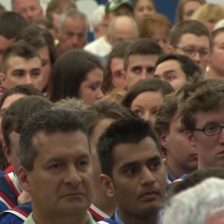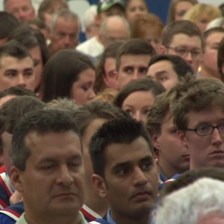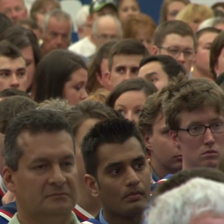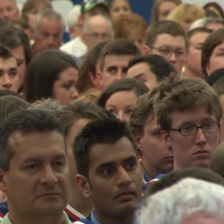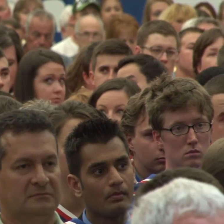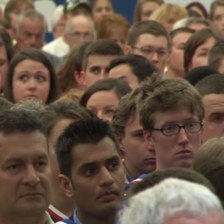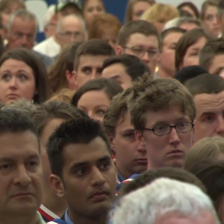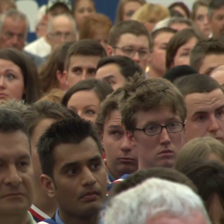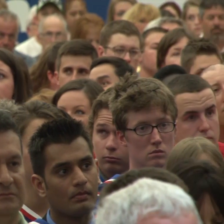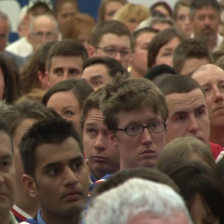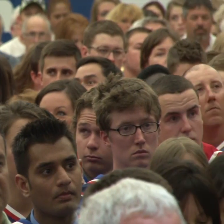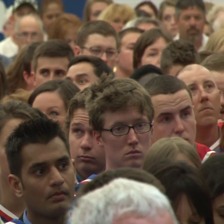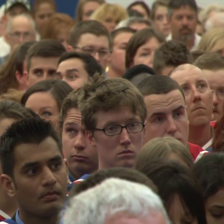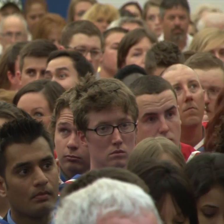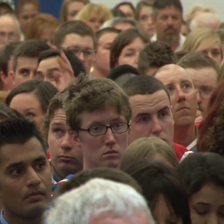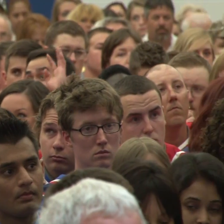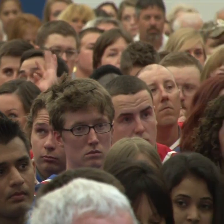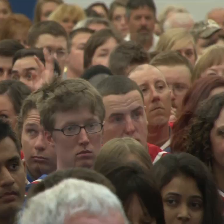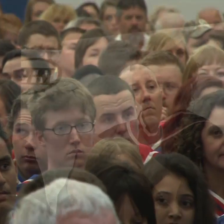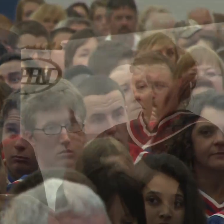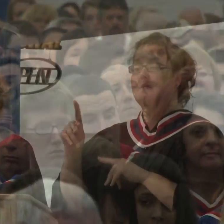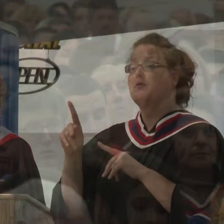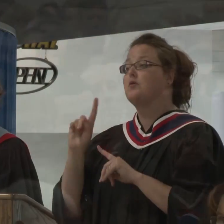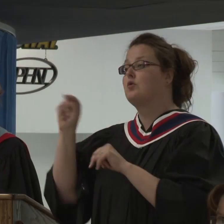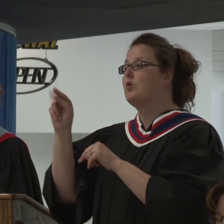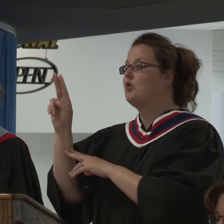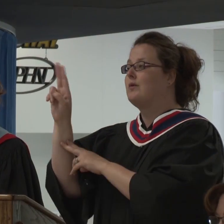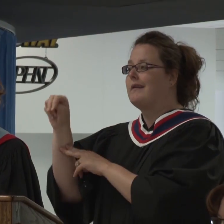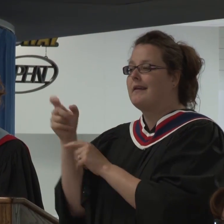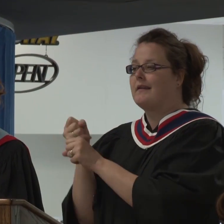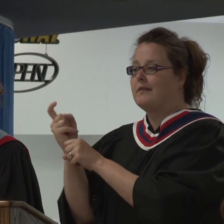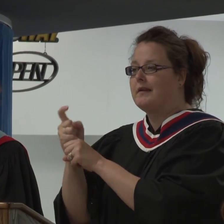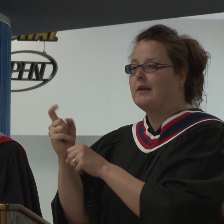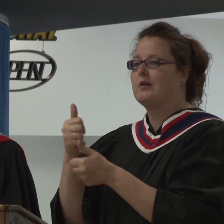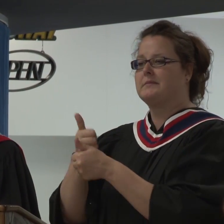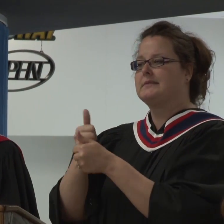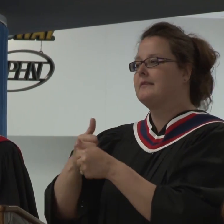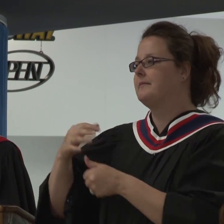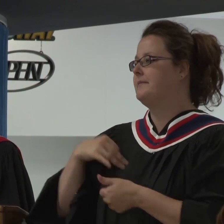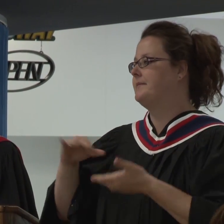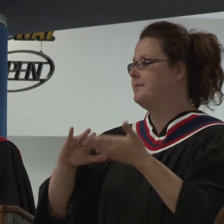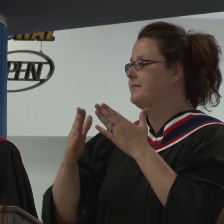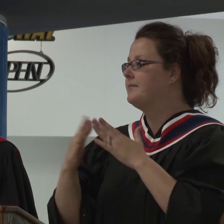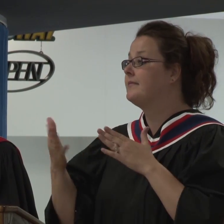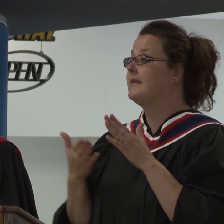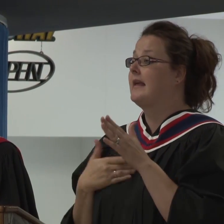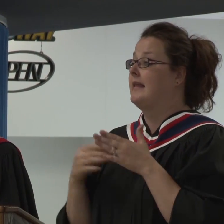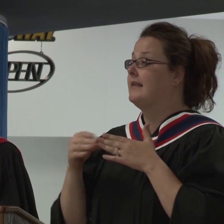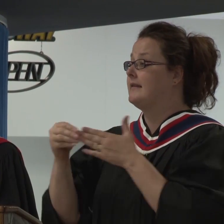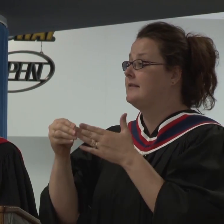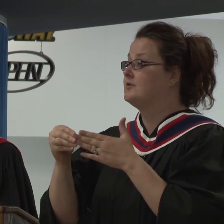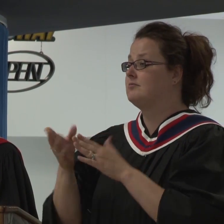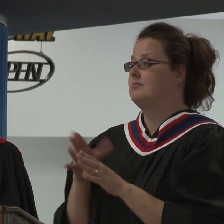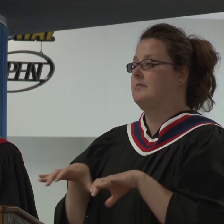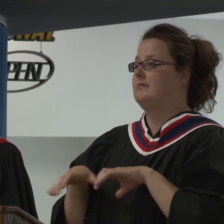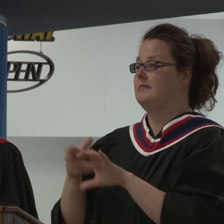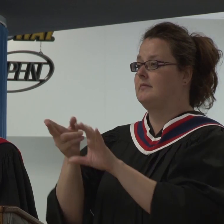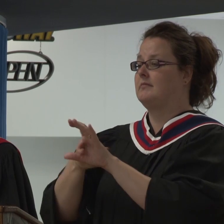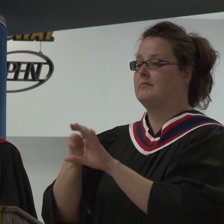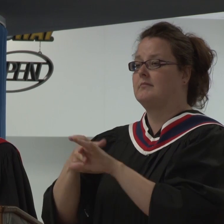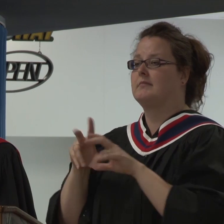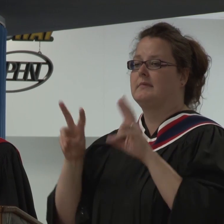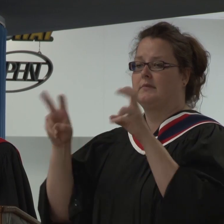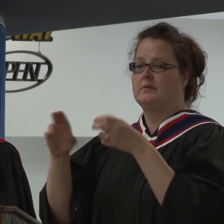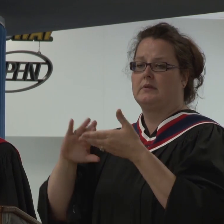leading delegations each year to the United Nations, and giving back to his community in many ways through leadership and active participation in